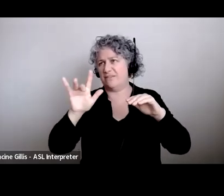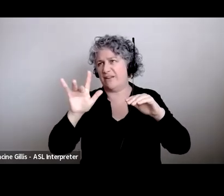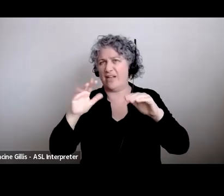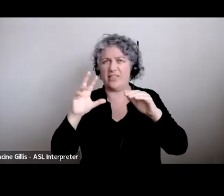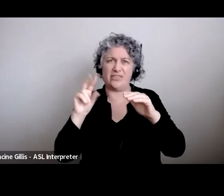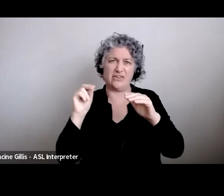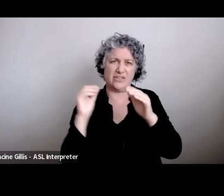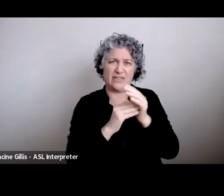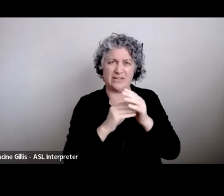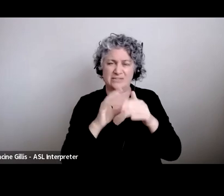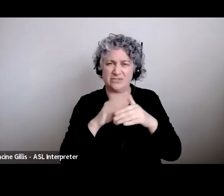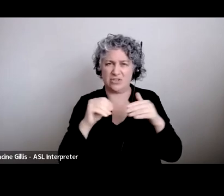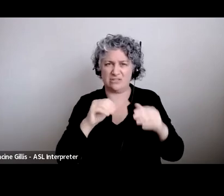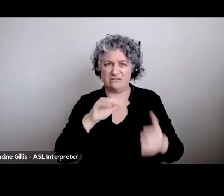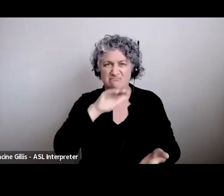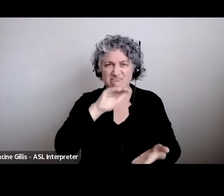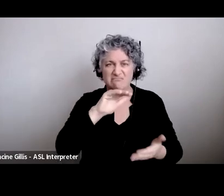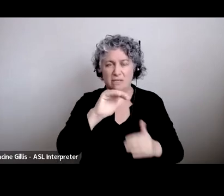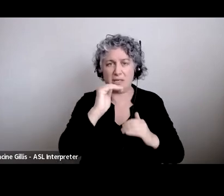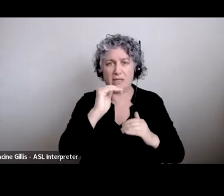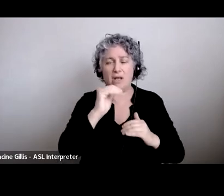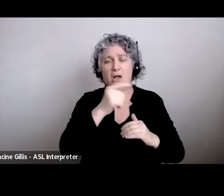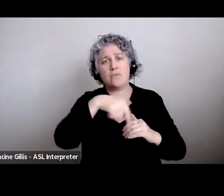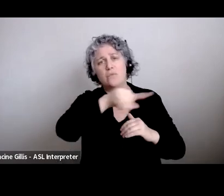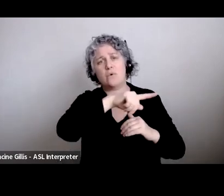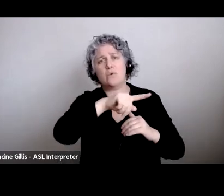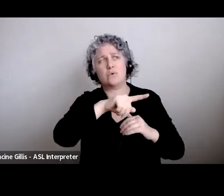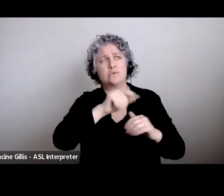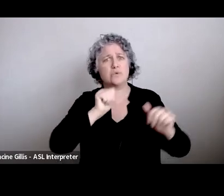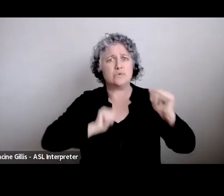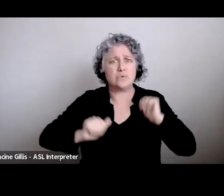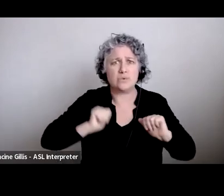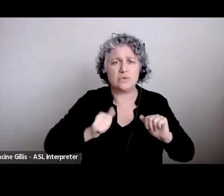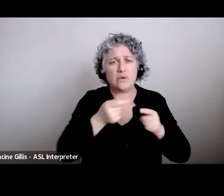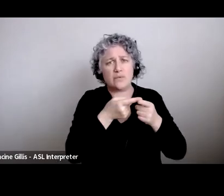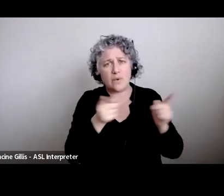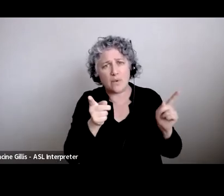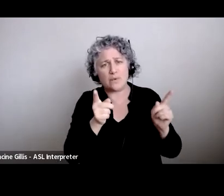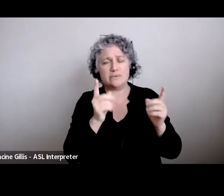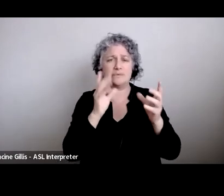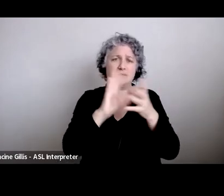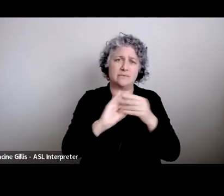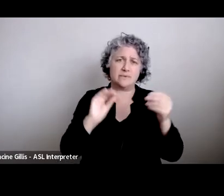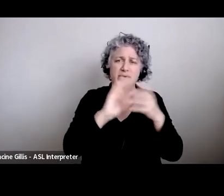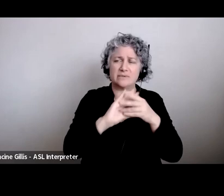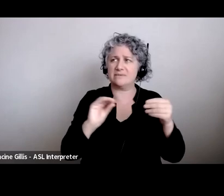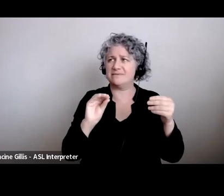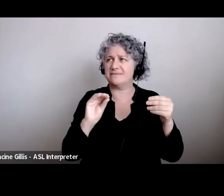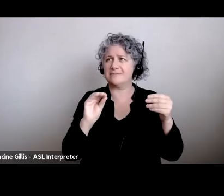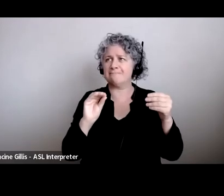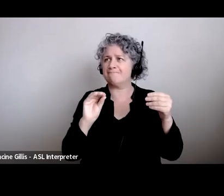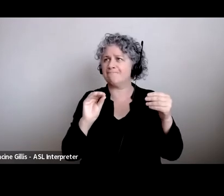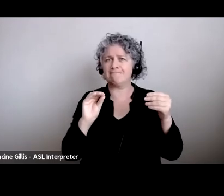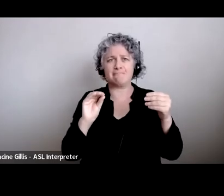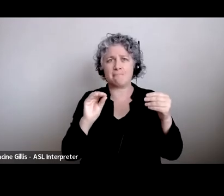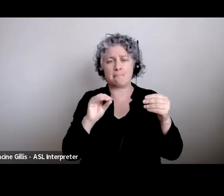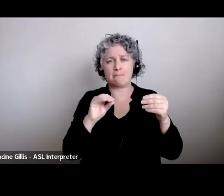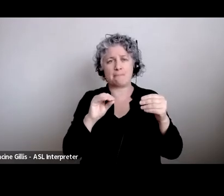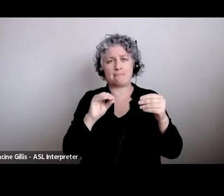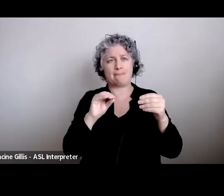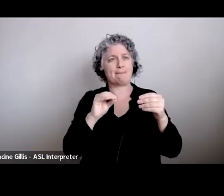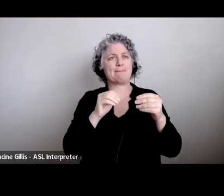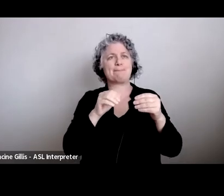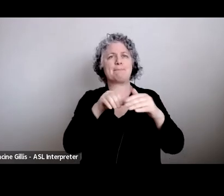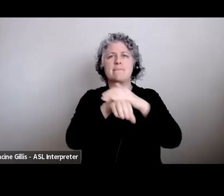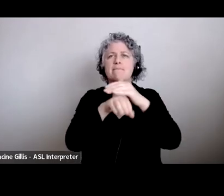right? Those shows, those stories don't necessarily have access to the platforms that